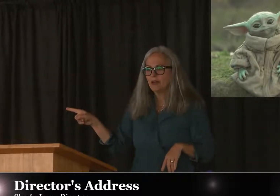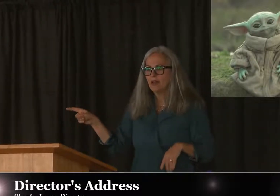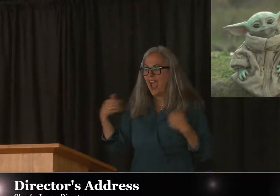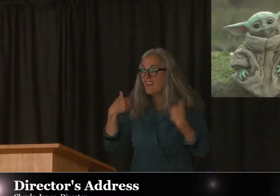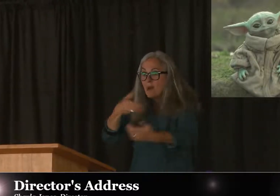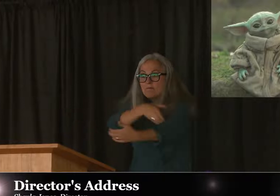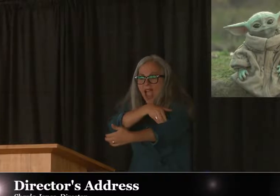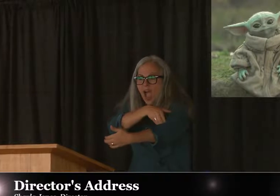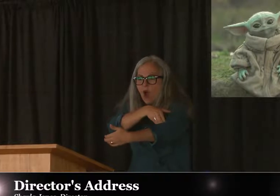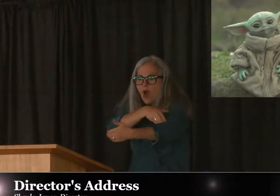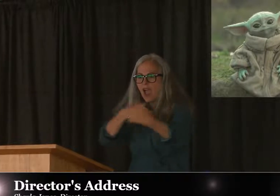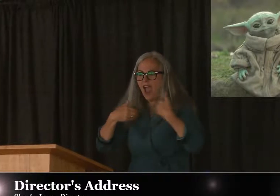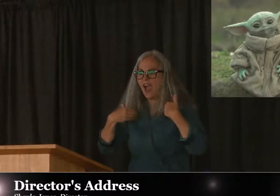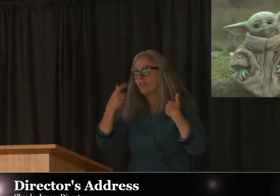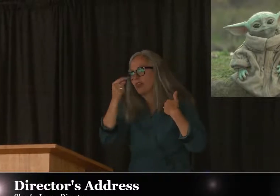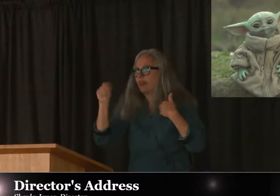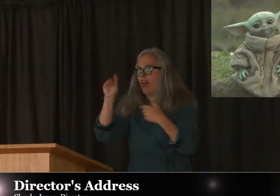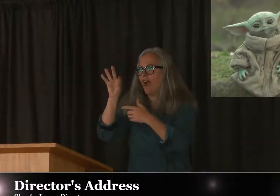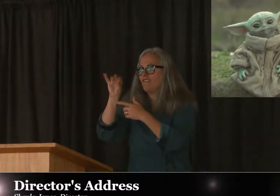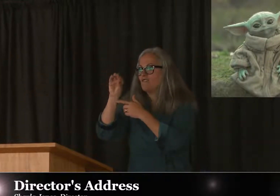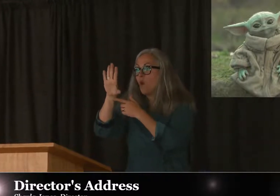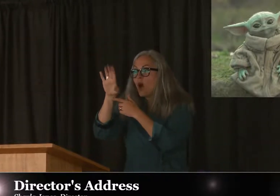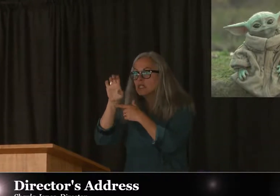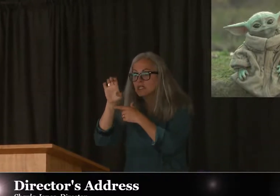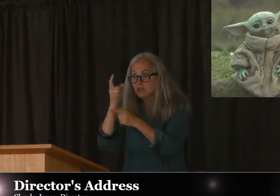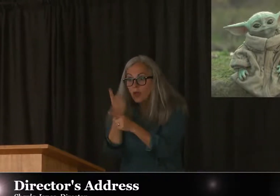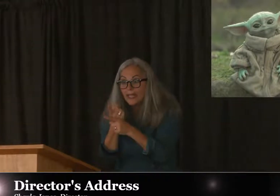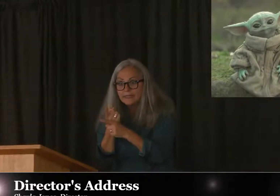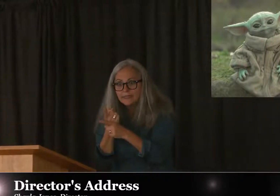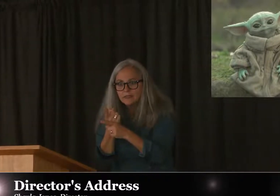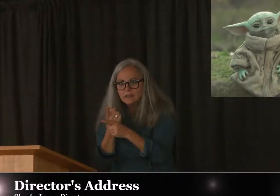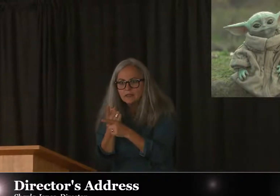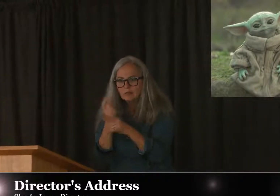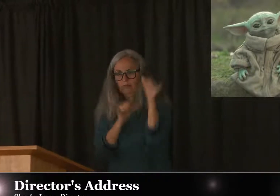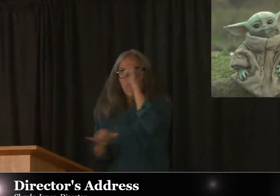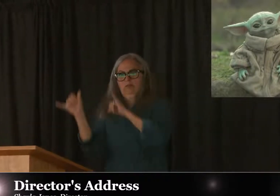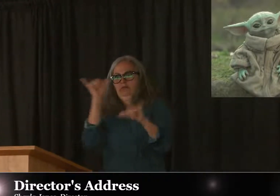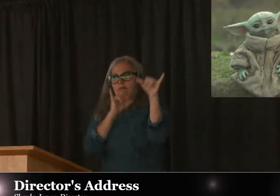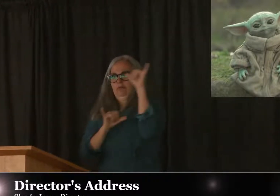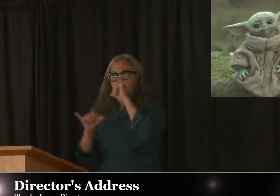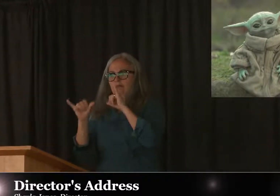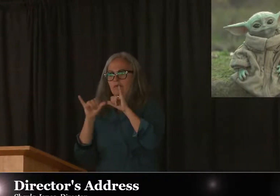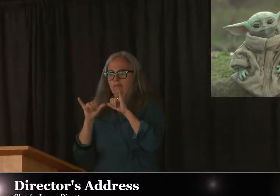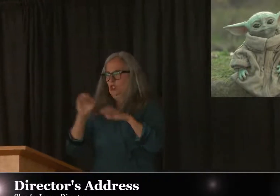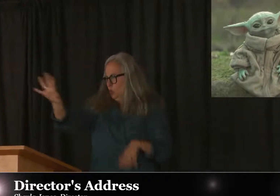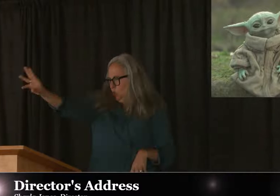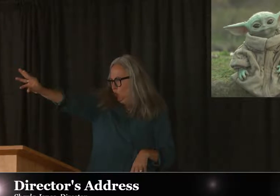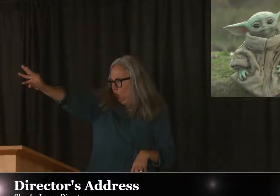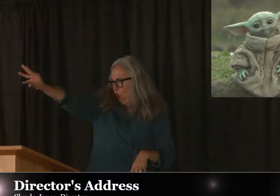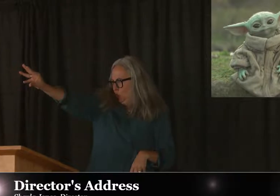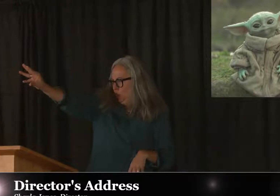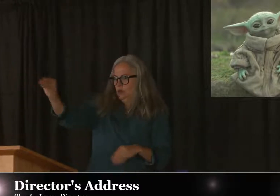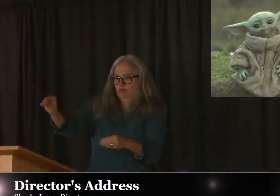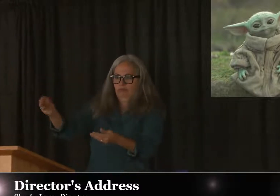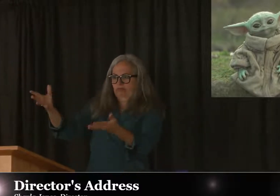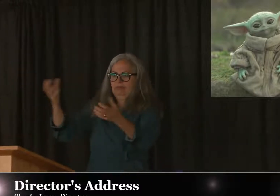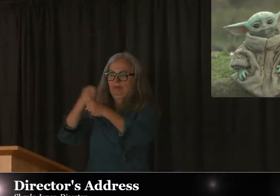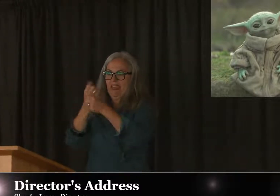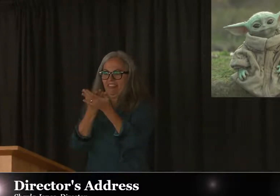And Baby Yoda surprised him with his ability to use the Force, right? And that threw Mando when he did